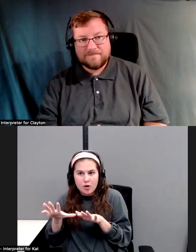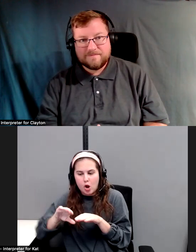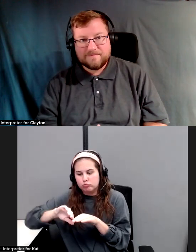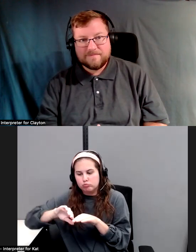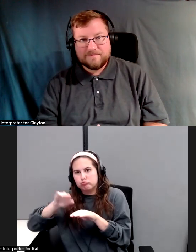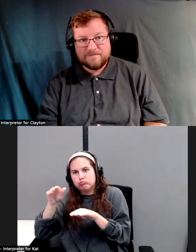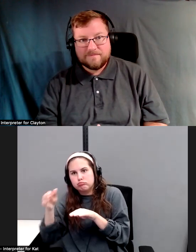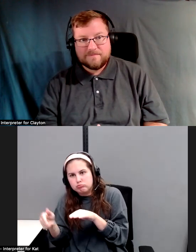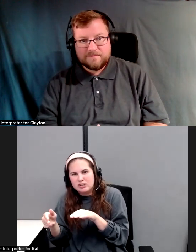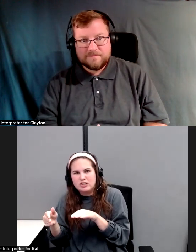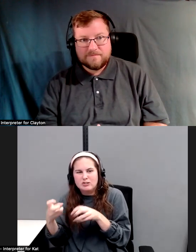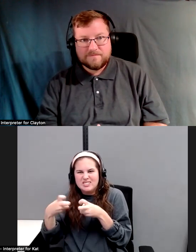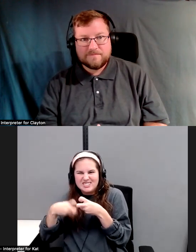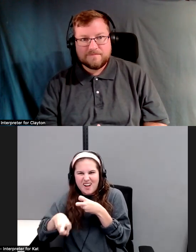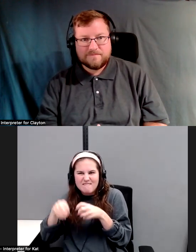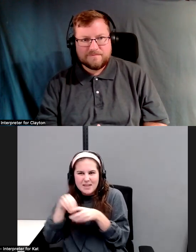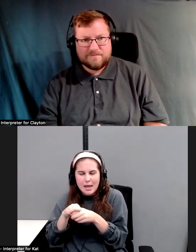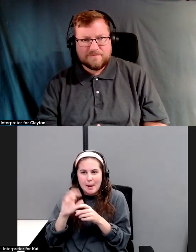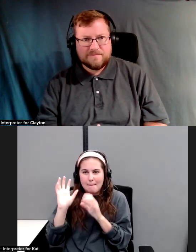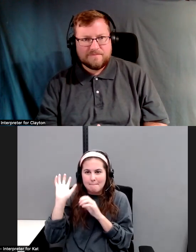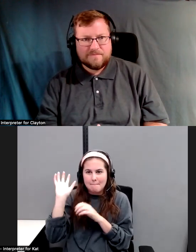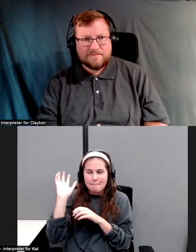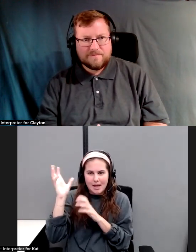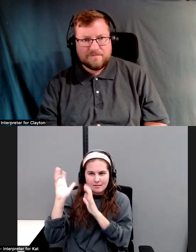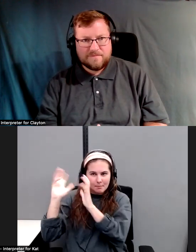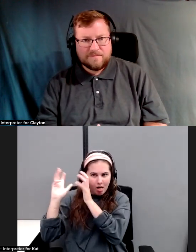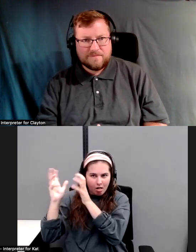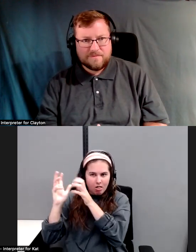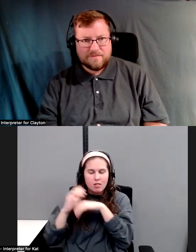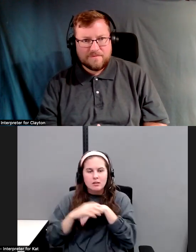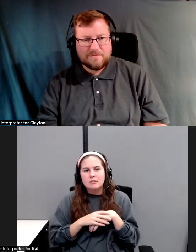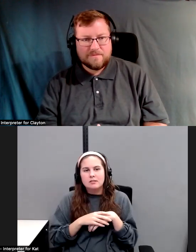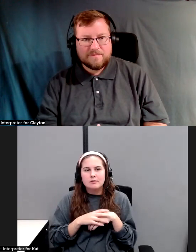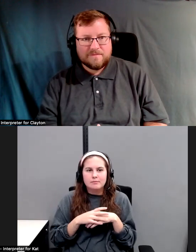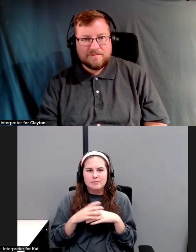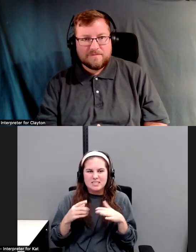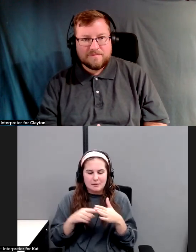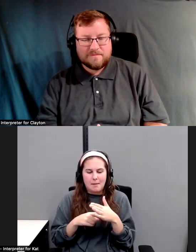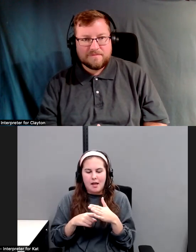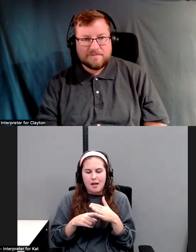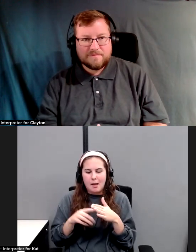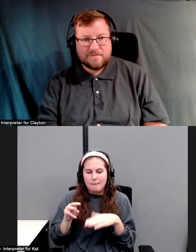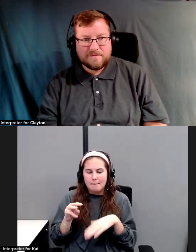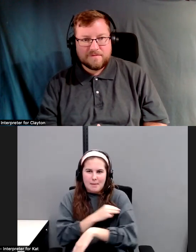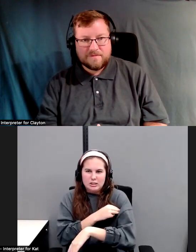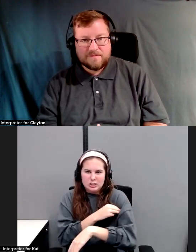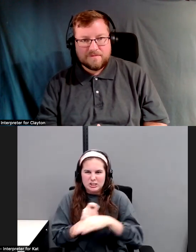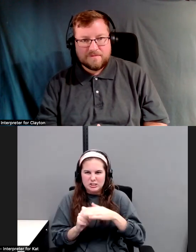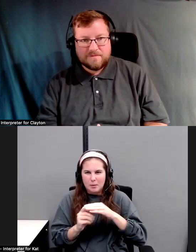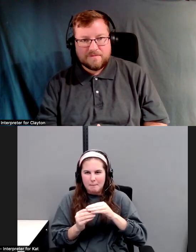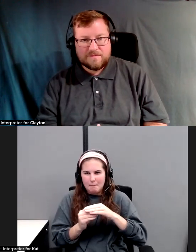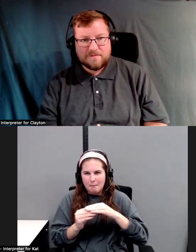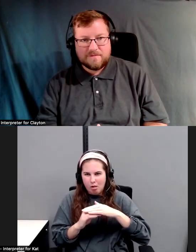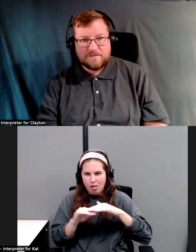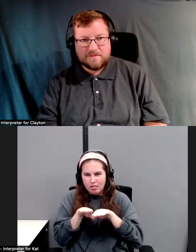time with basketball because I have to wear shoes. So I kept pulling my muscles under there. So yeah, lesson